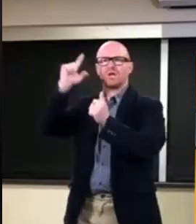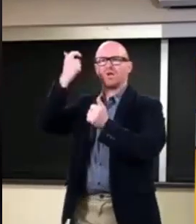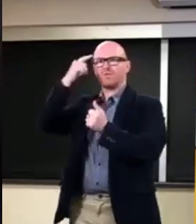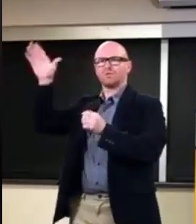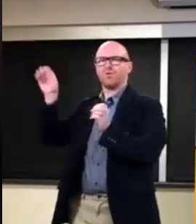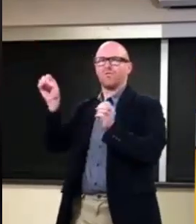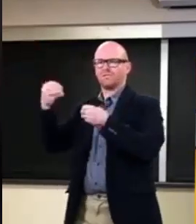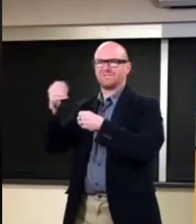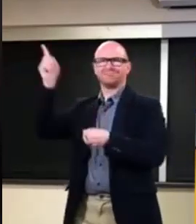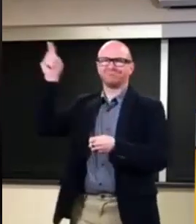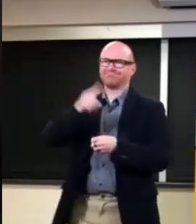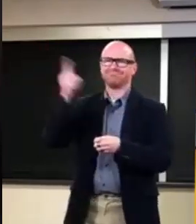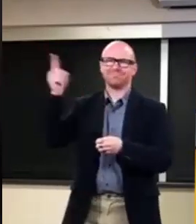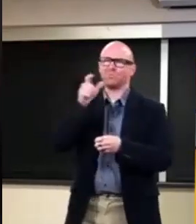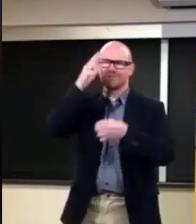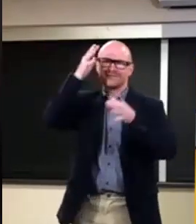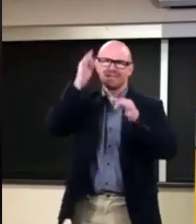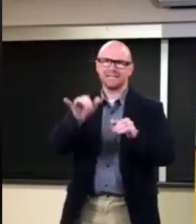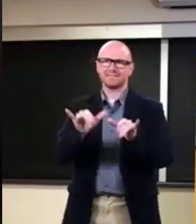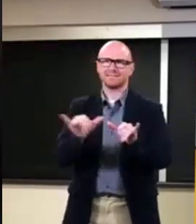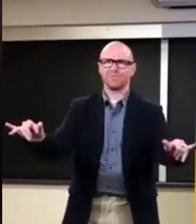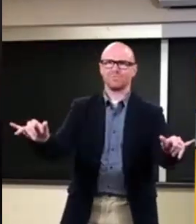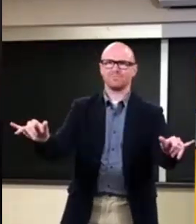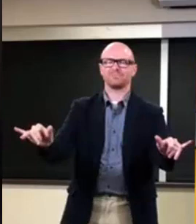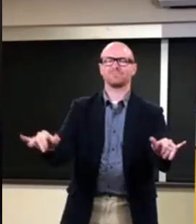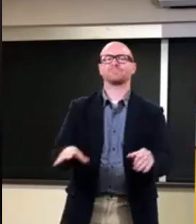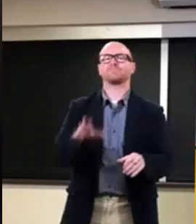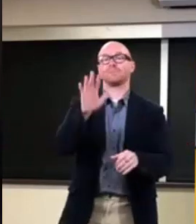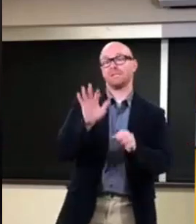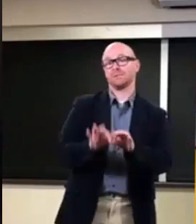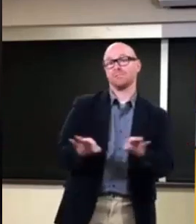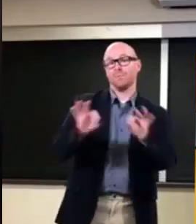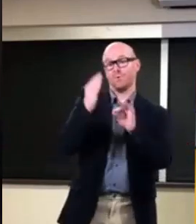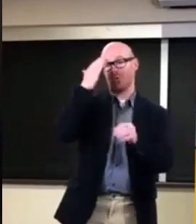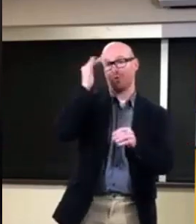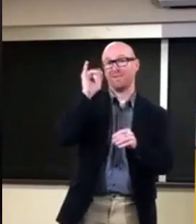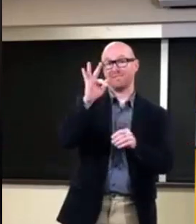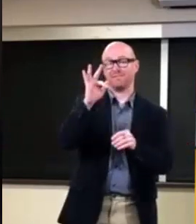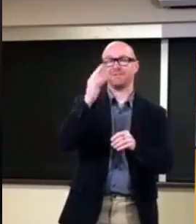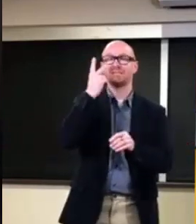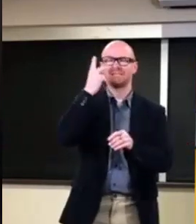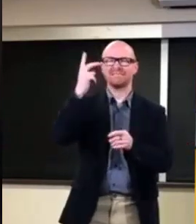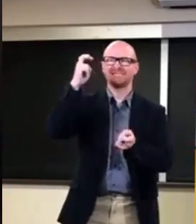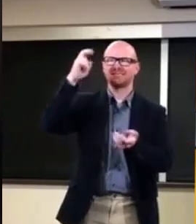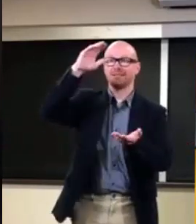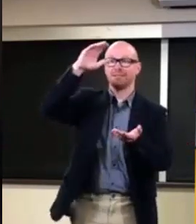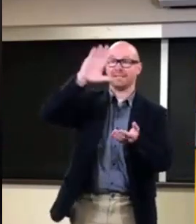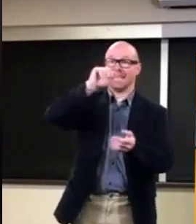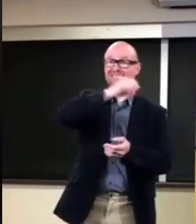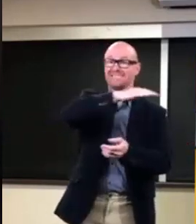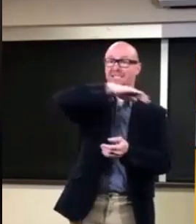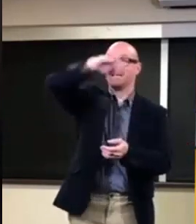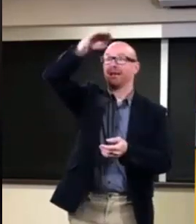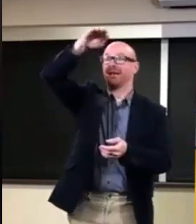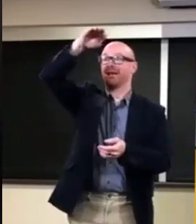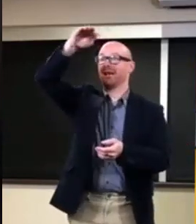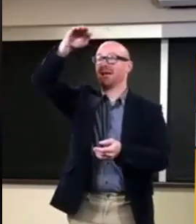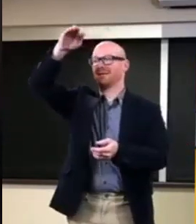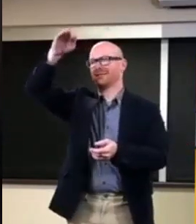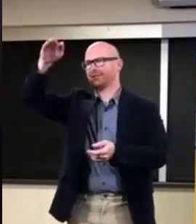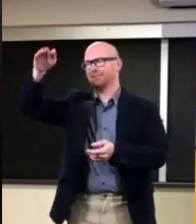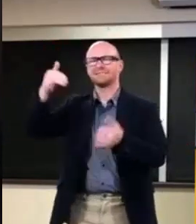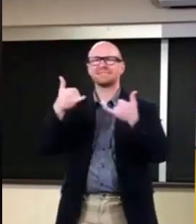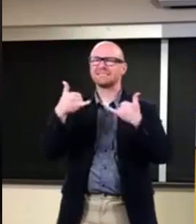statewide orders. It is important to know, though, that once we start seeing a decline in cases, it's important to maintain